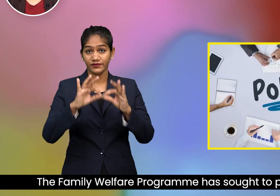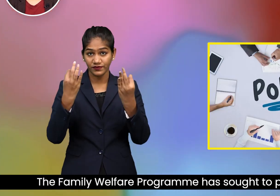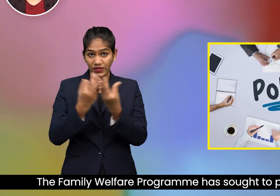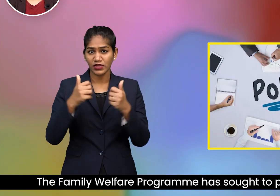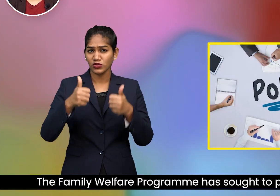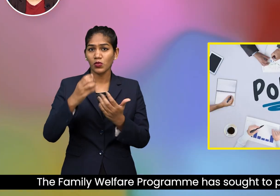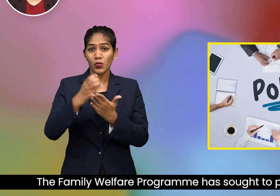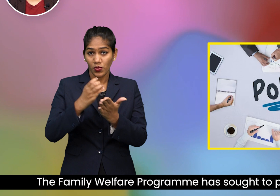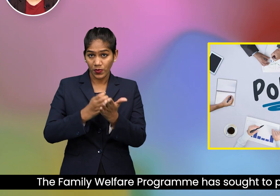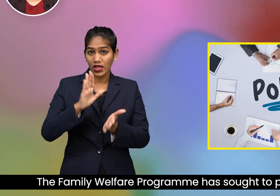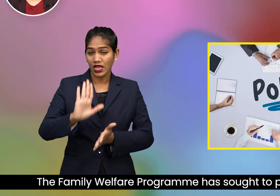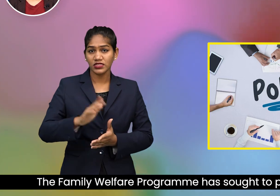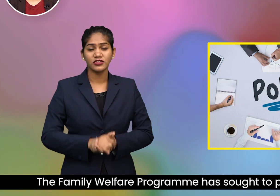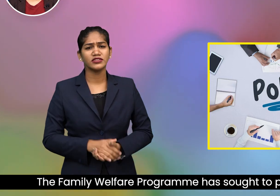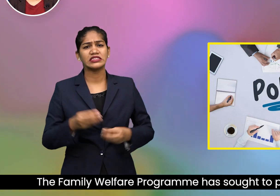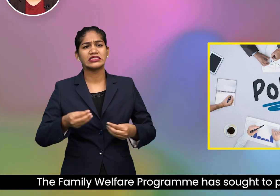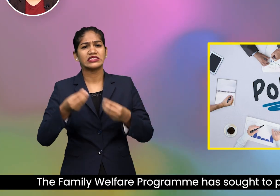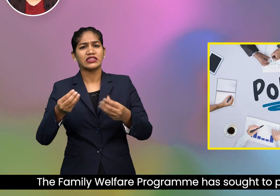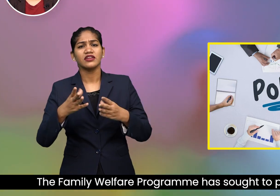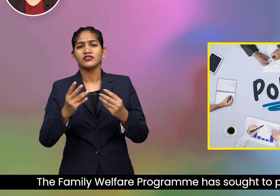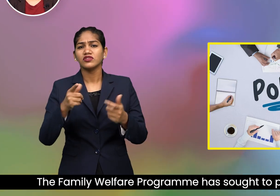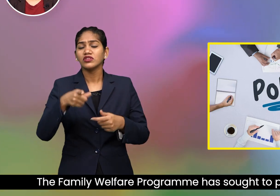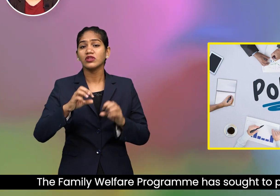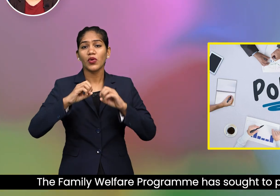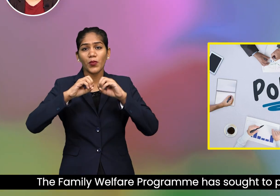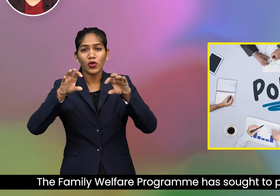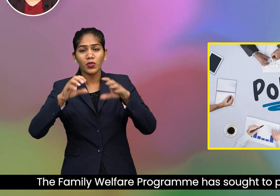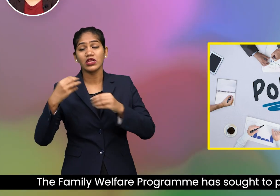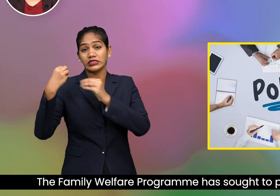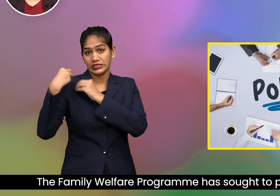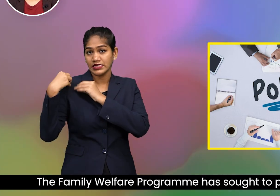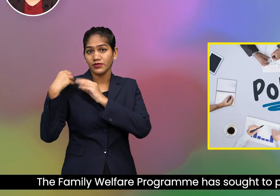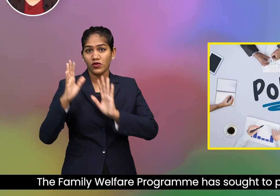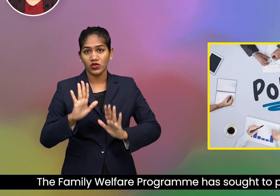The Family Welfare Program has sought to promote responsible